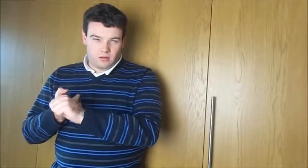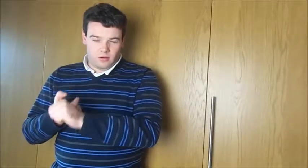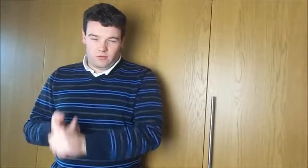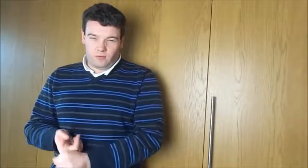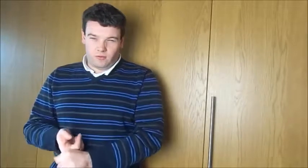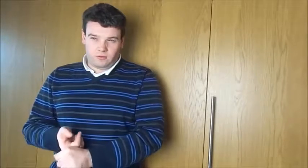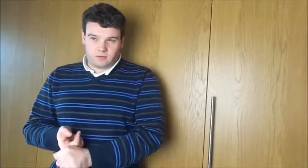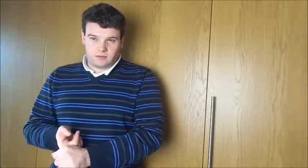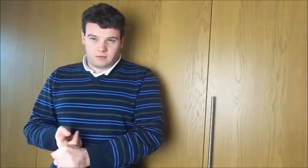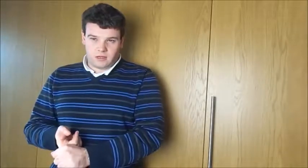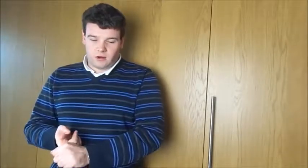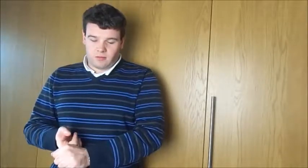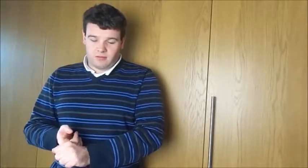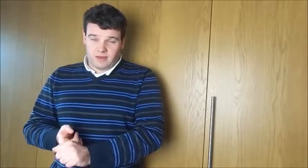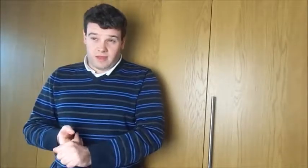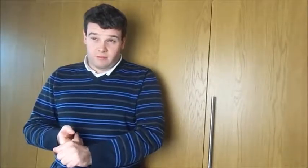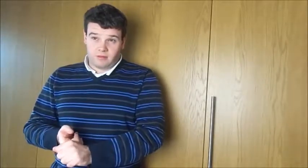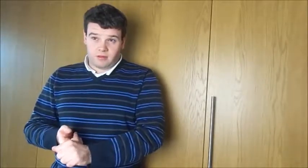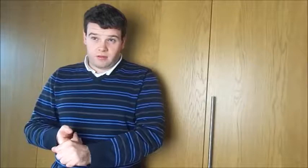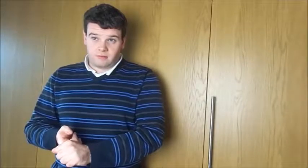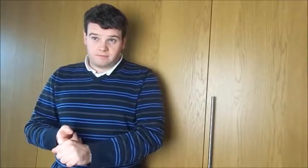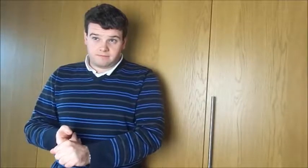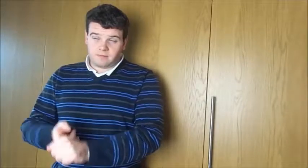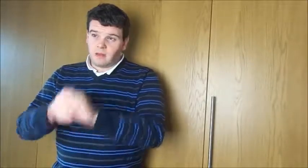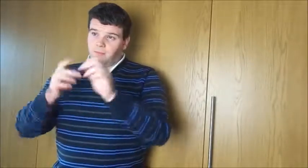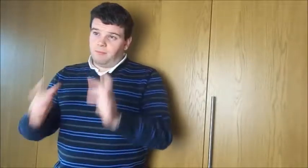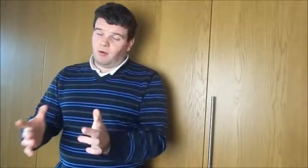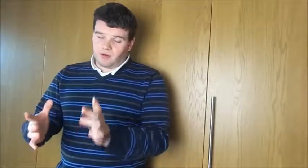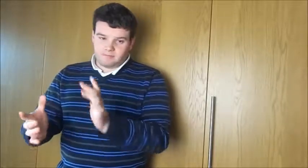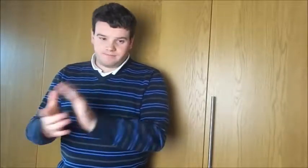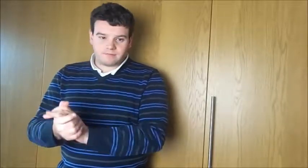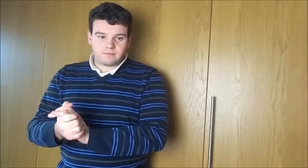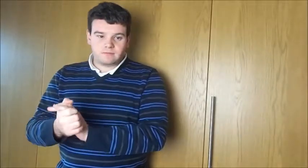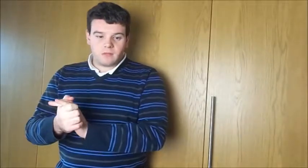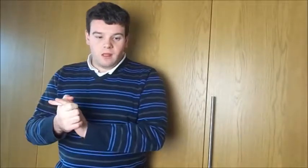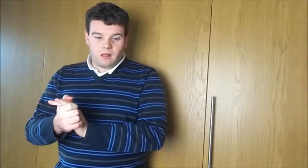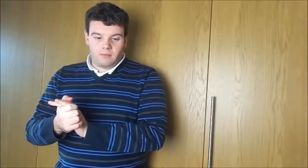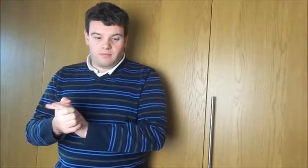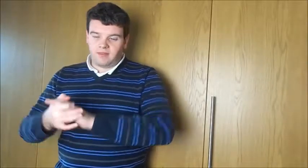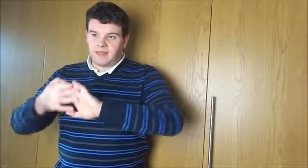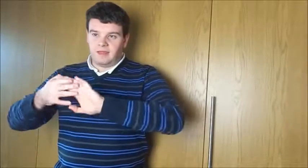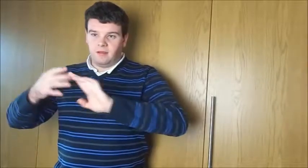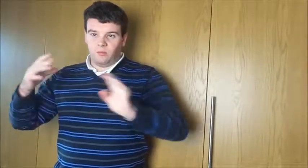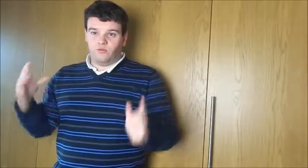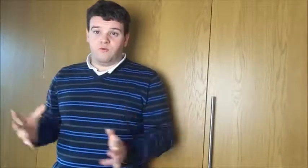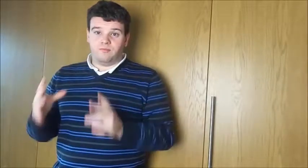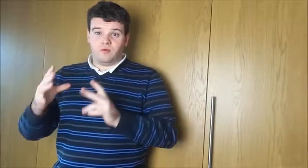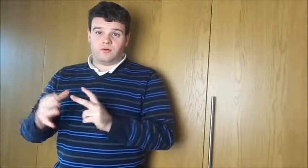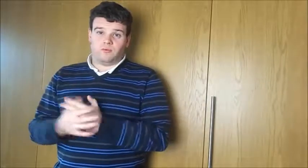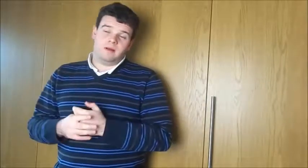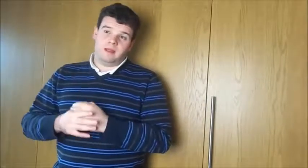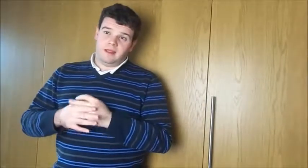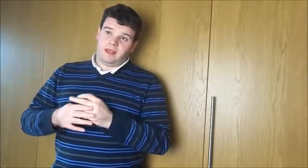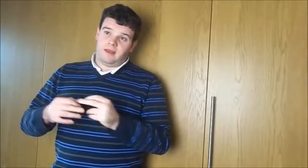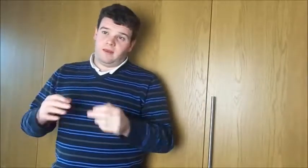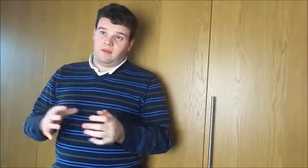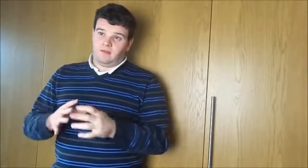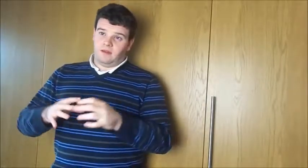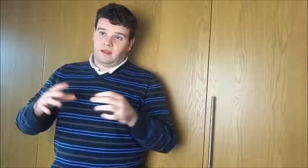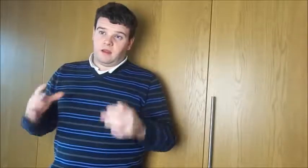another one. I can't remember their names, but they were all brought up in the